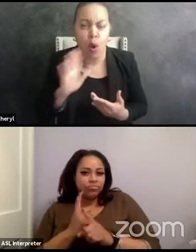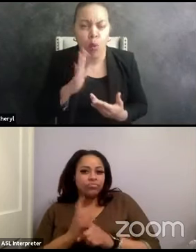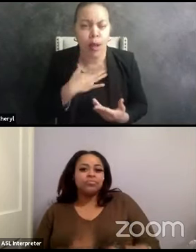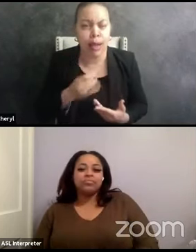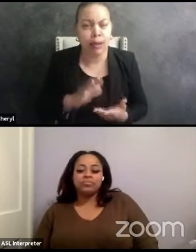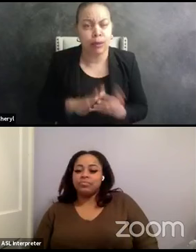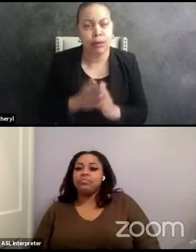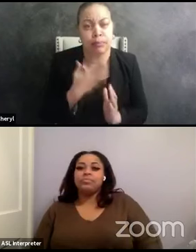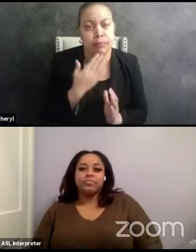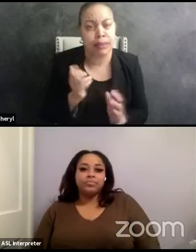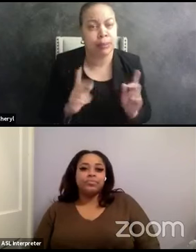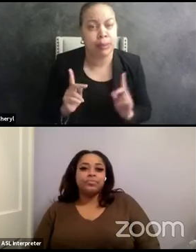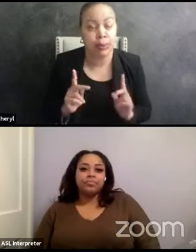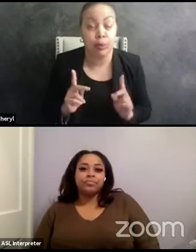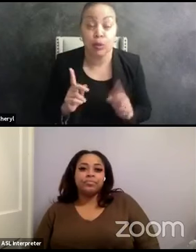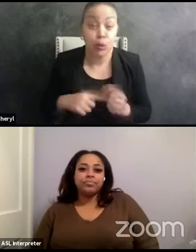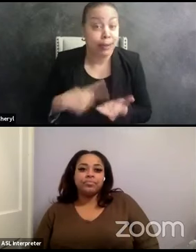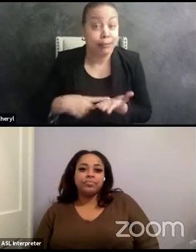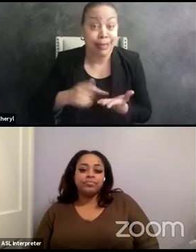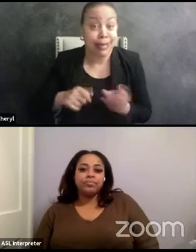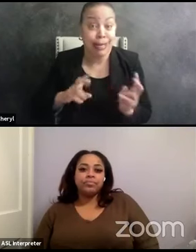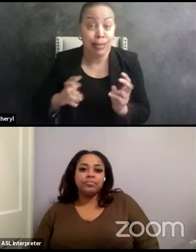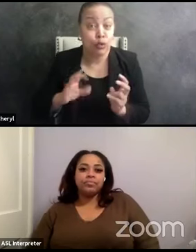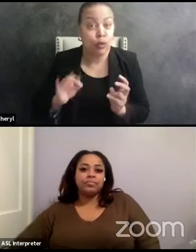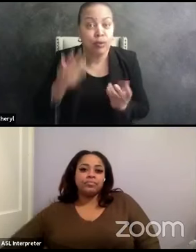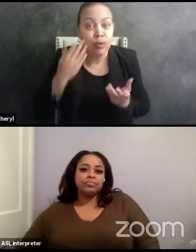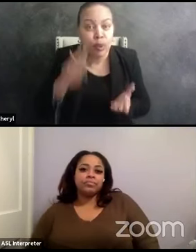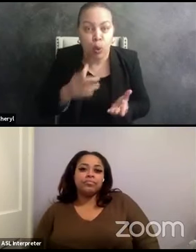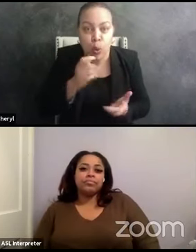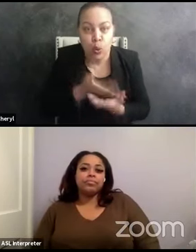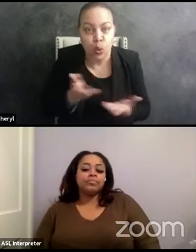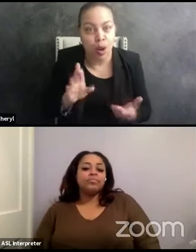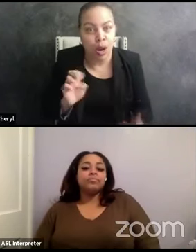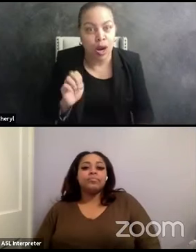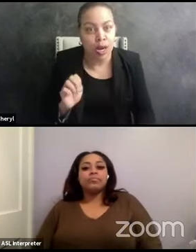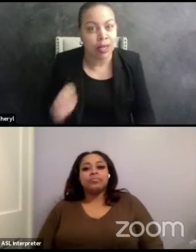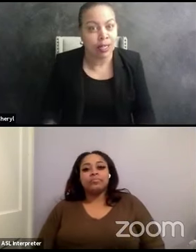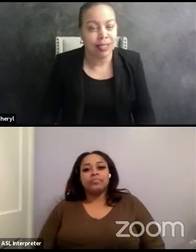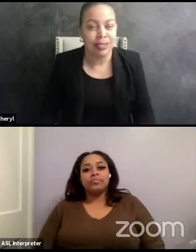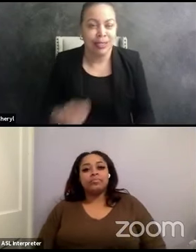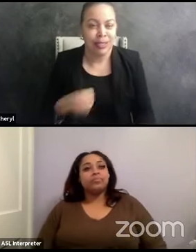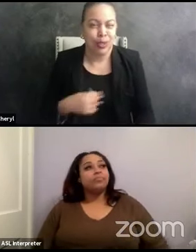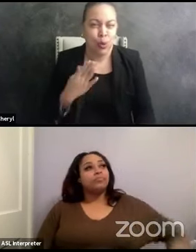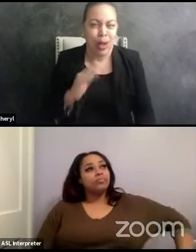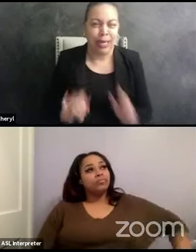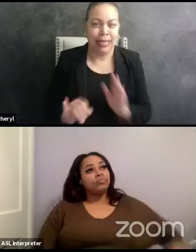You can't have that conversation if you can't figure out who you are. And I think that white identity is